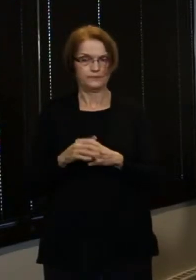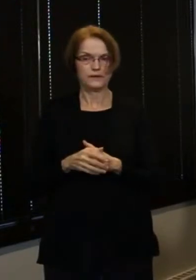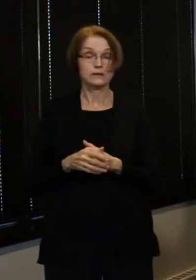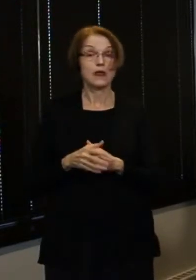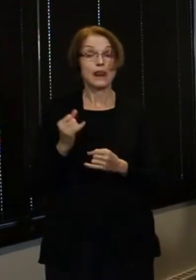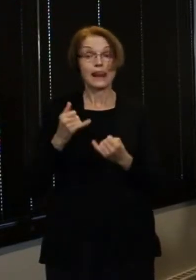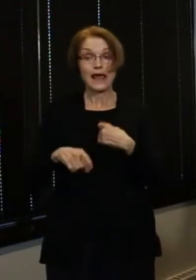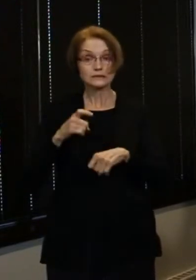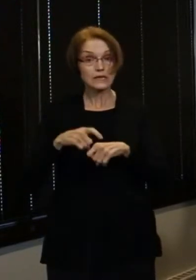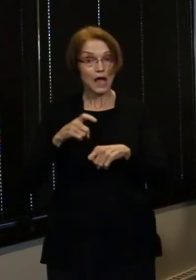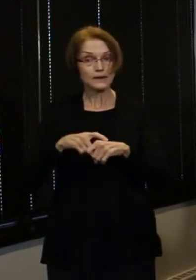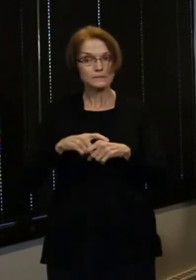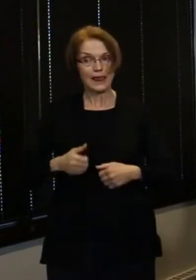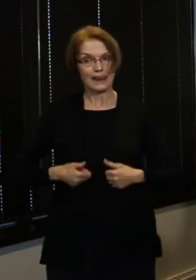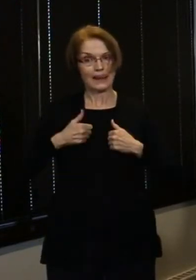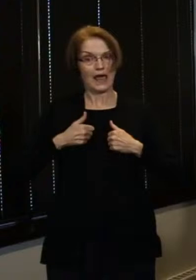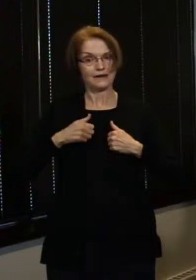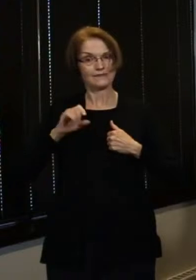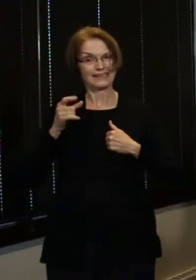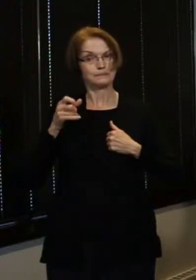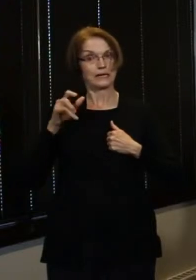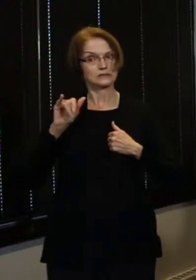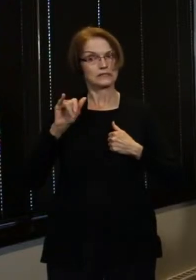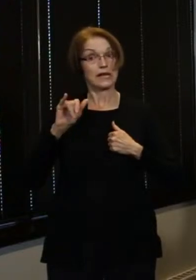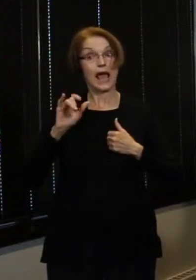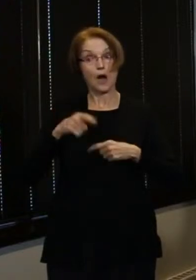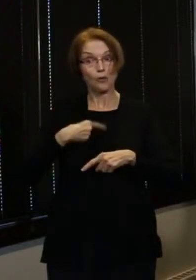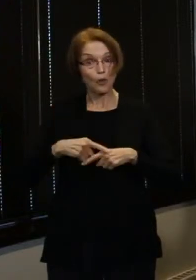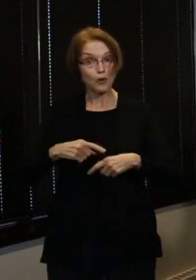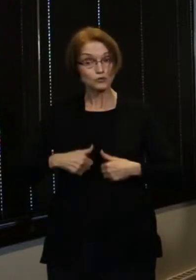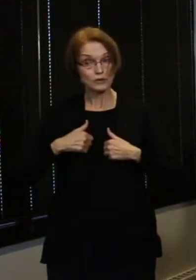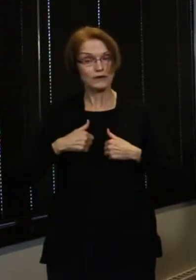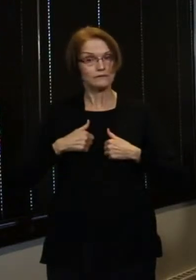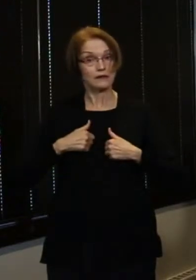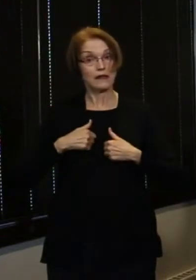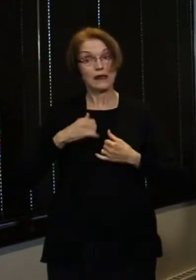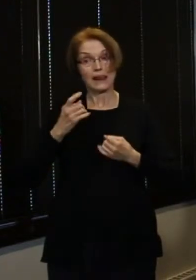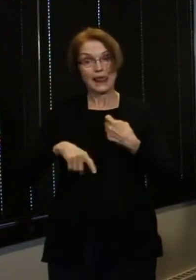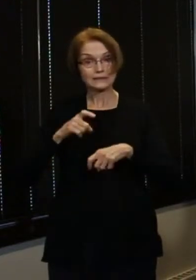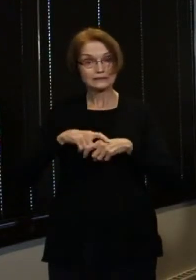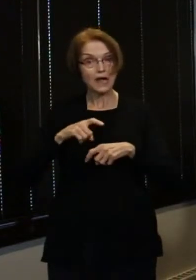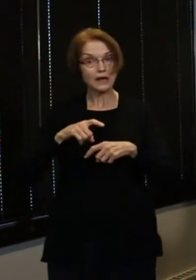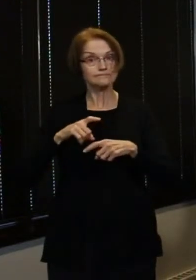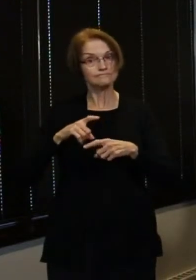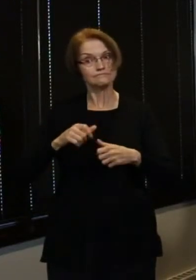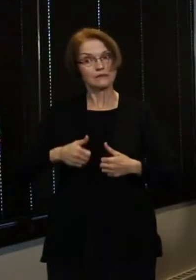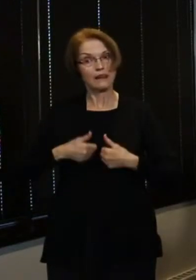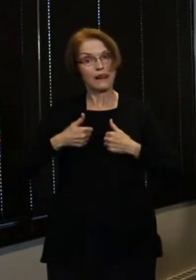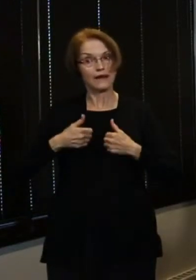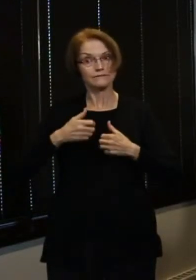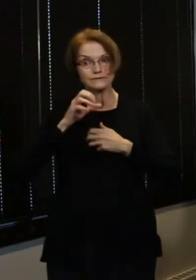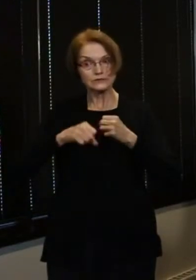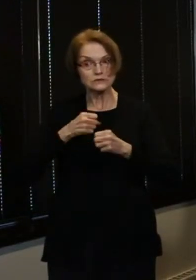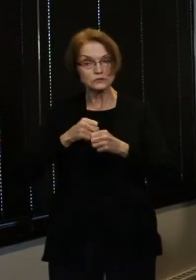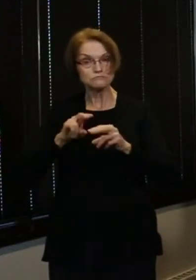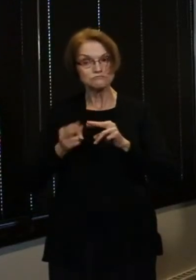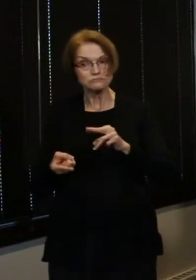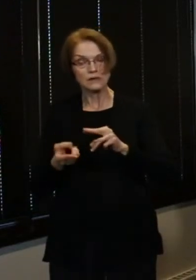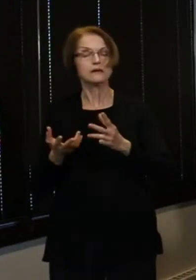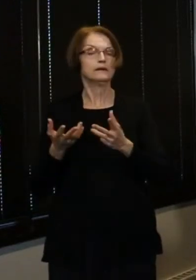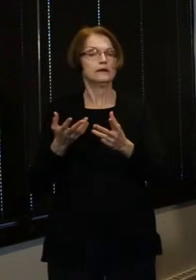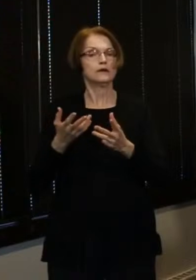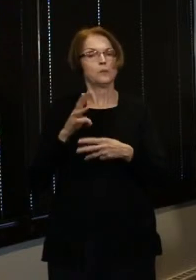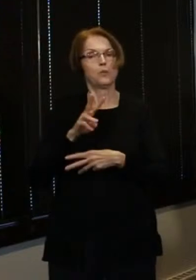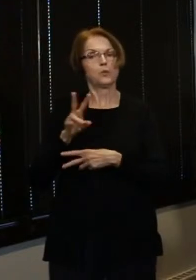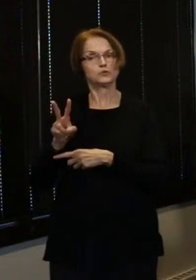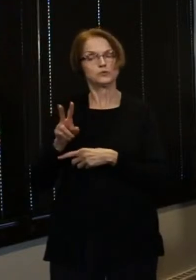War II. Now, this doesn't mean that you as an individual are going to have a shortened life expectancy. What this really should be